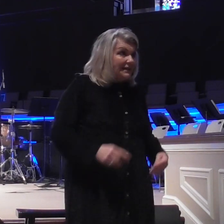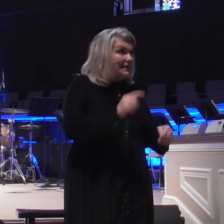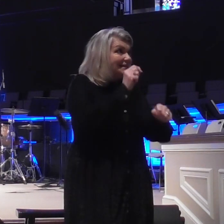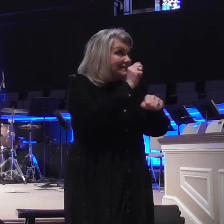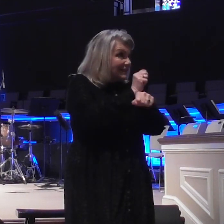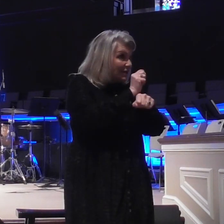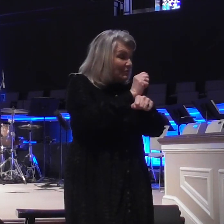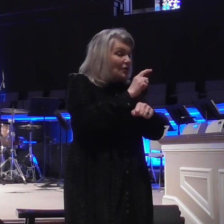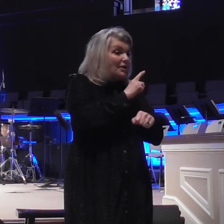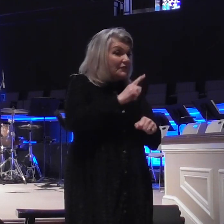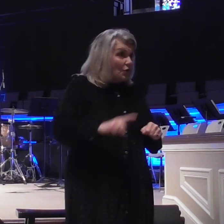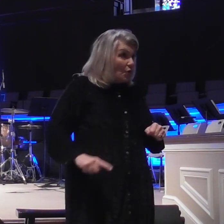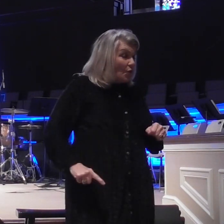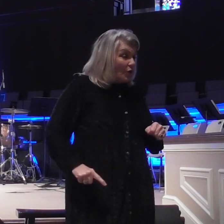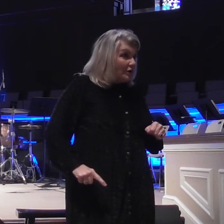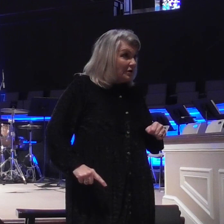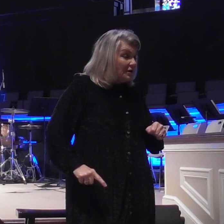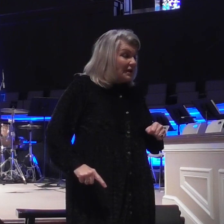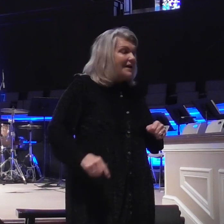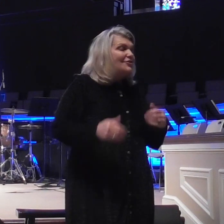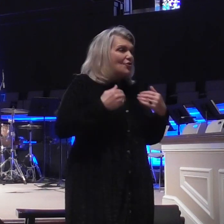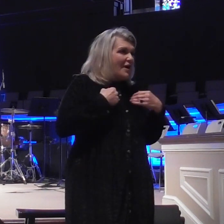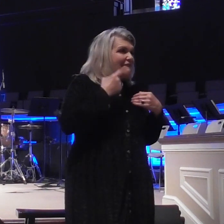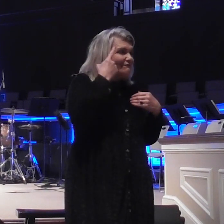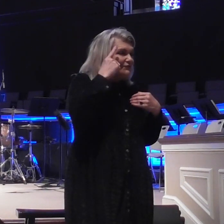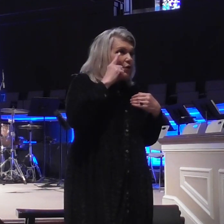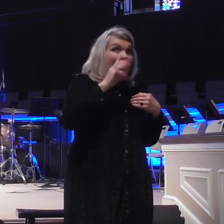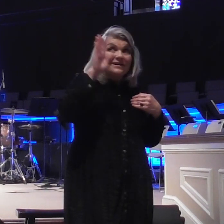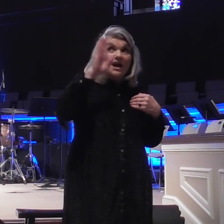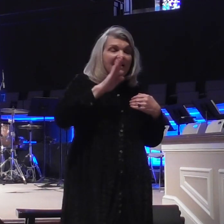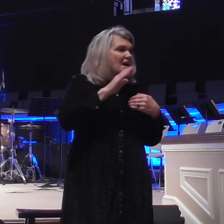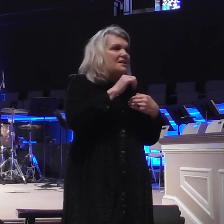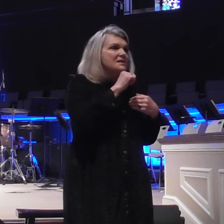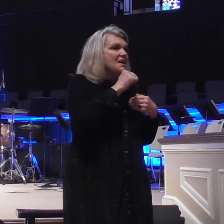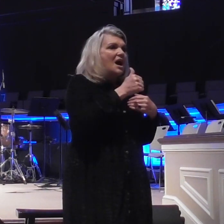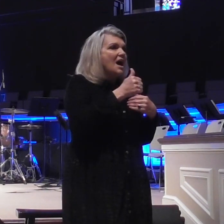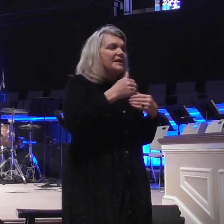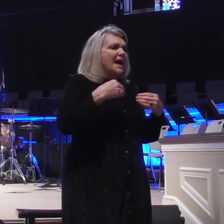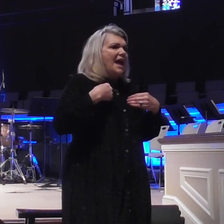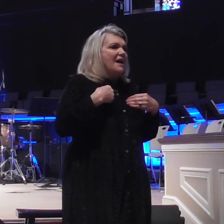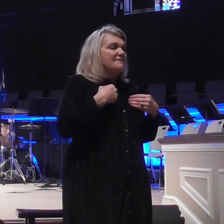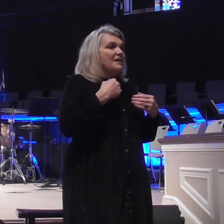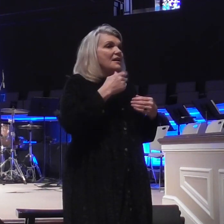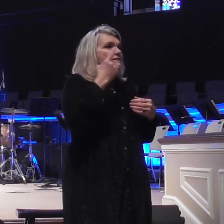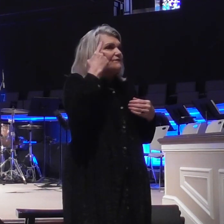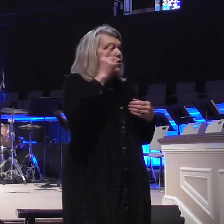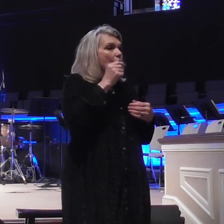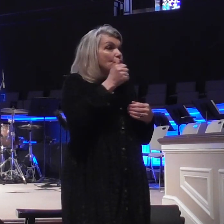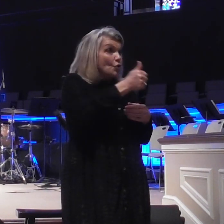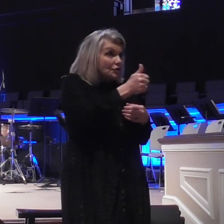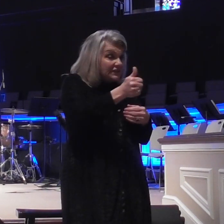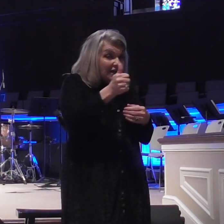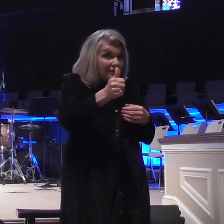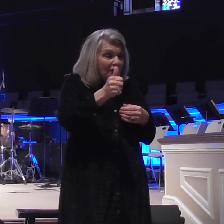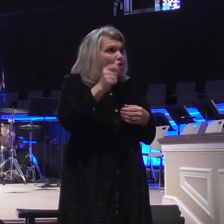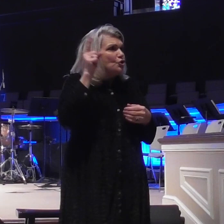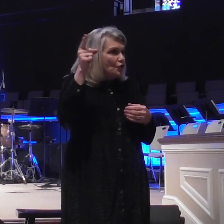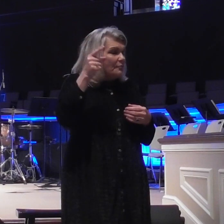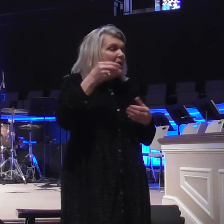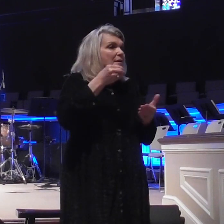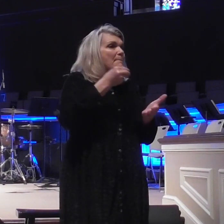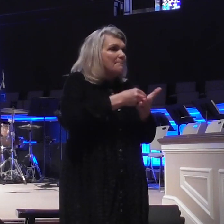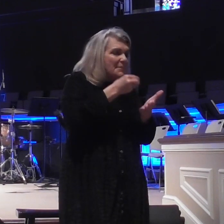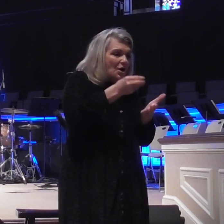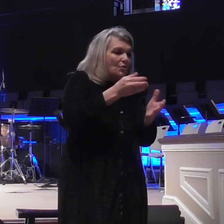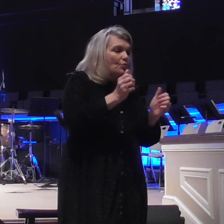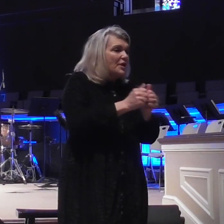is in you, whom you have from God, and that you are not your own? You have been bought with a price. Therefore,